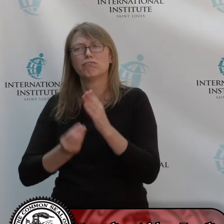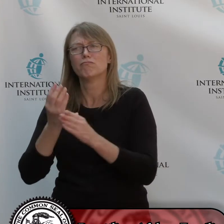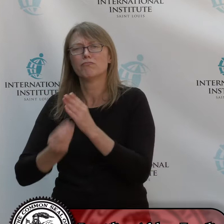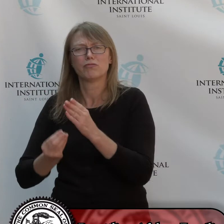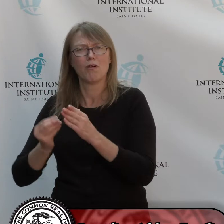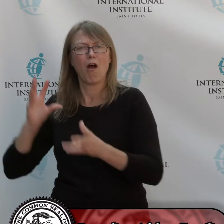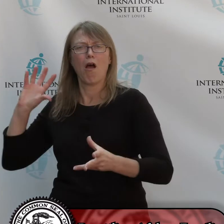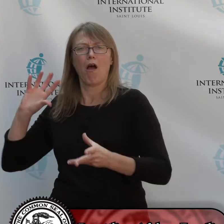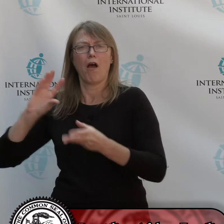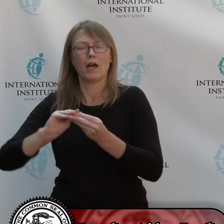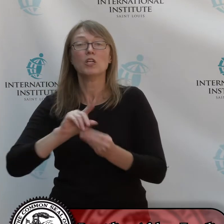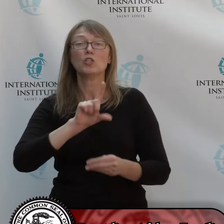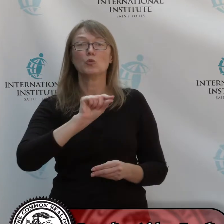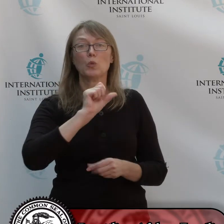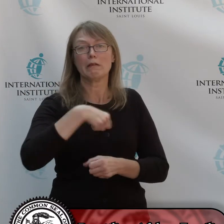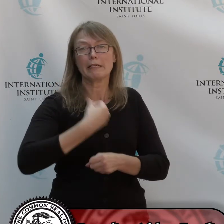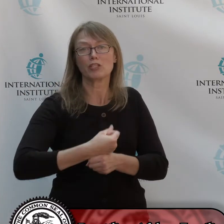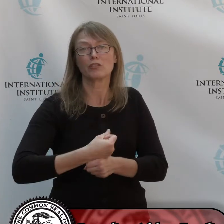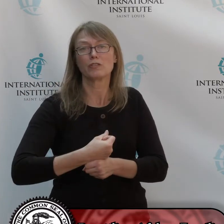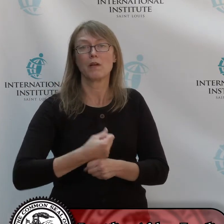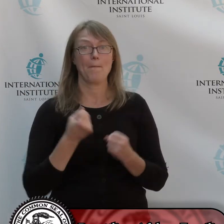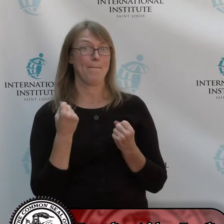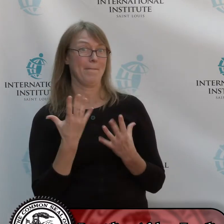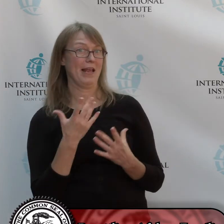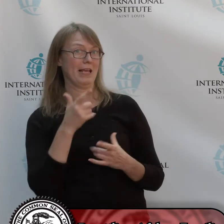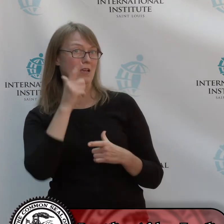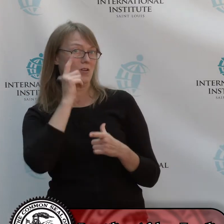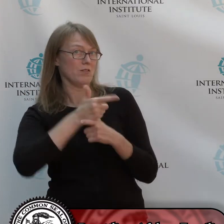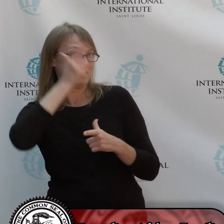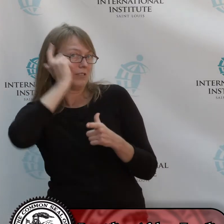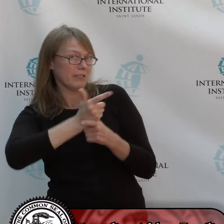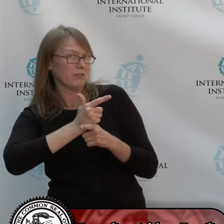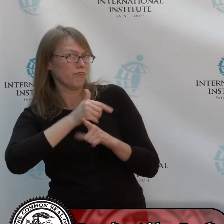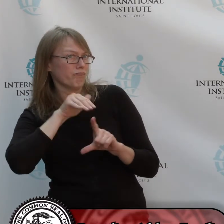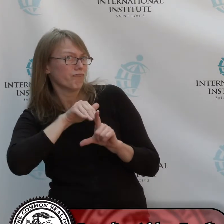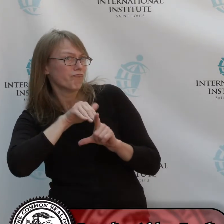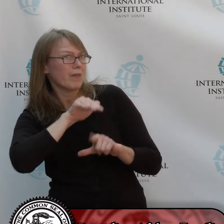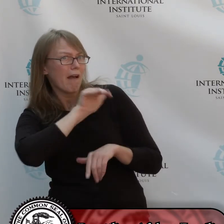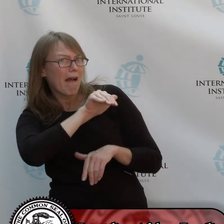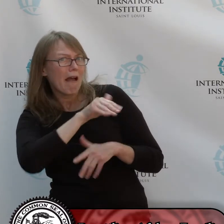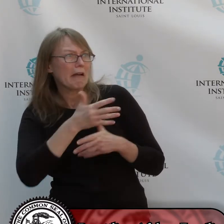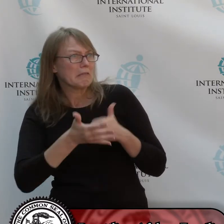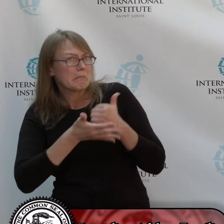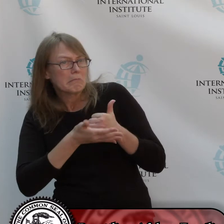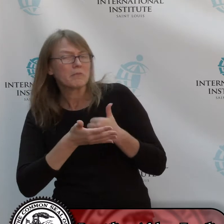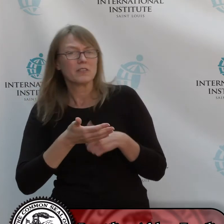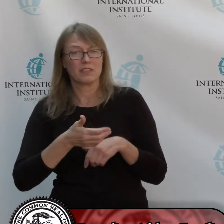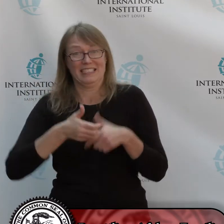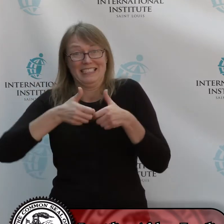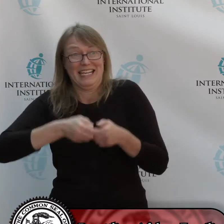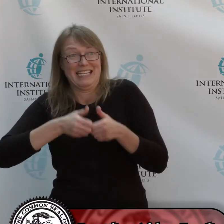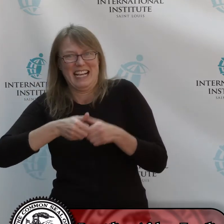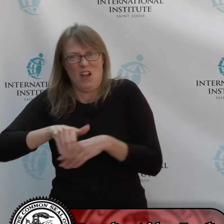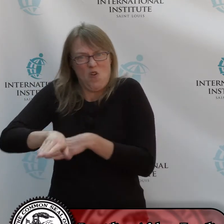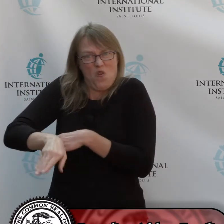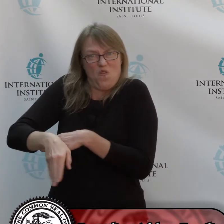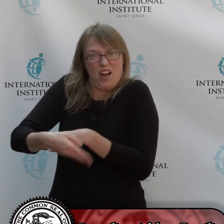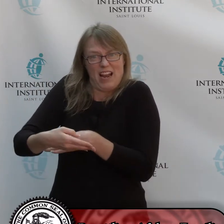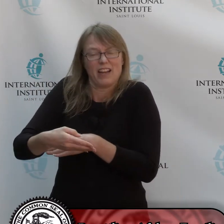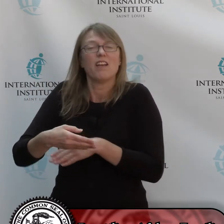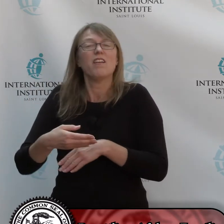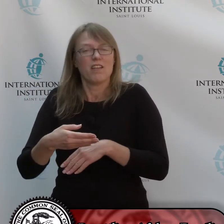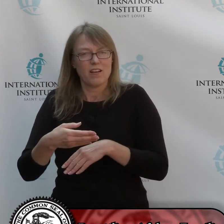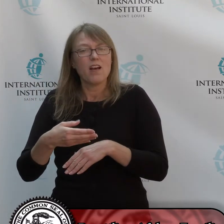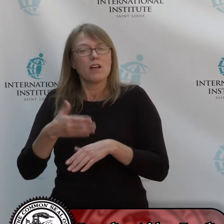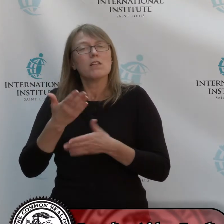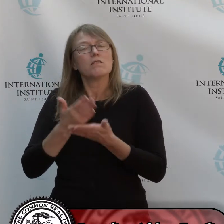It was hard. Many of my brothers and sisters reached out to me. The late night text messages that had slowed down in the previous years picked back